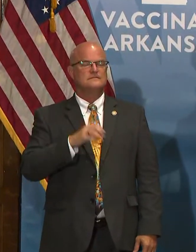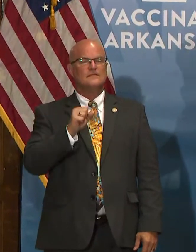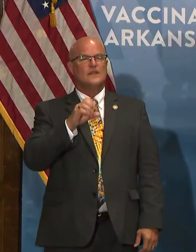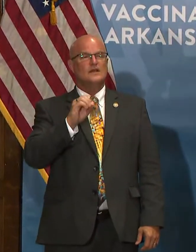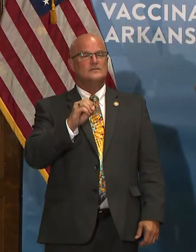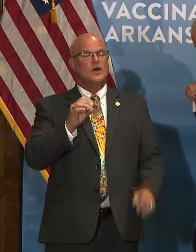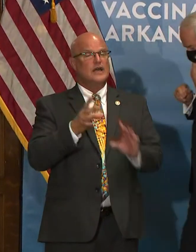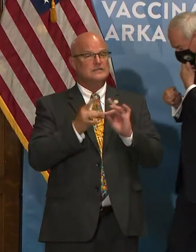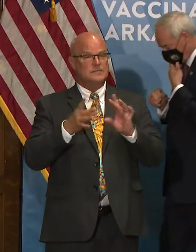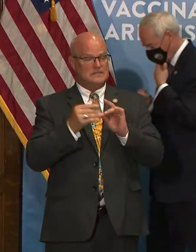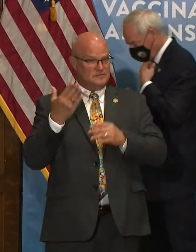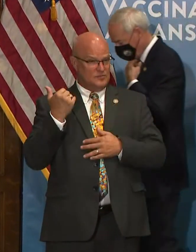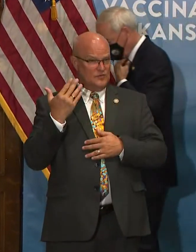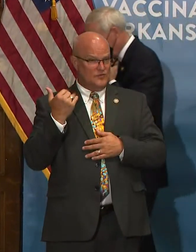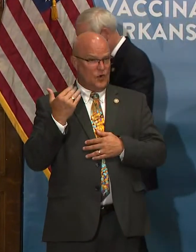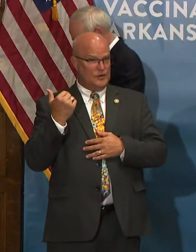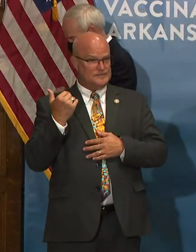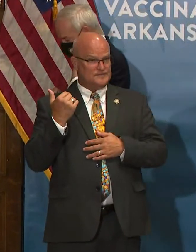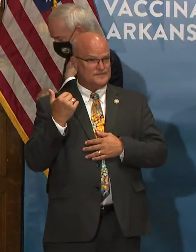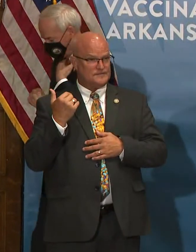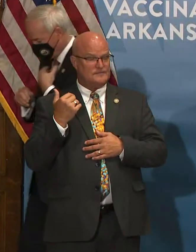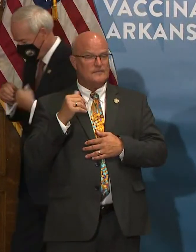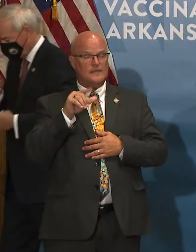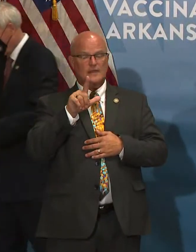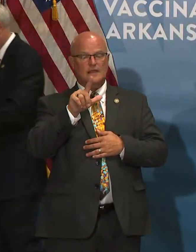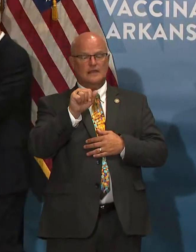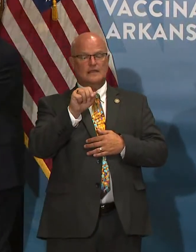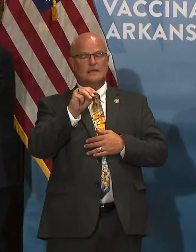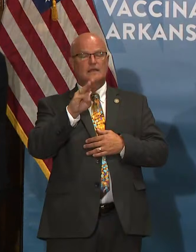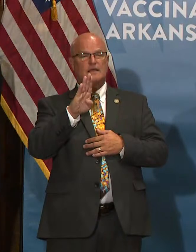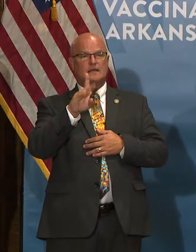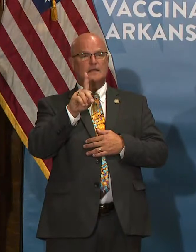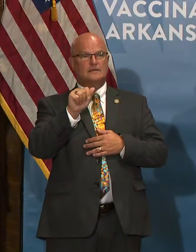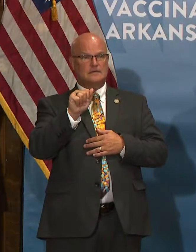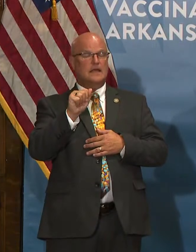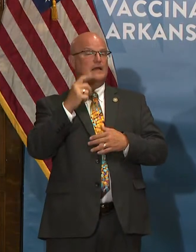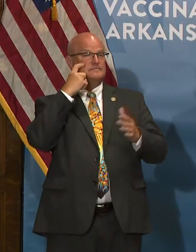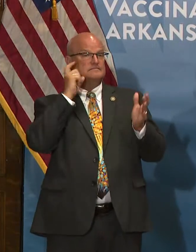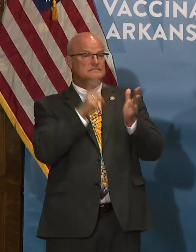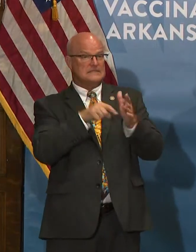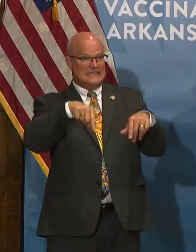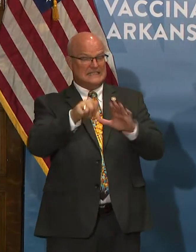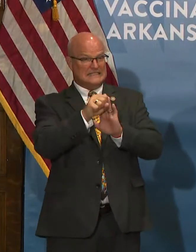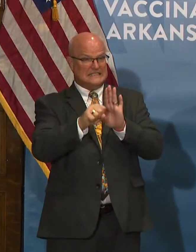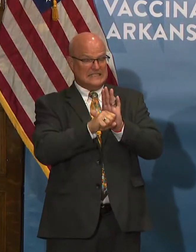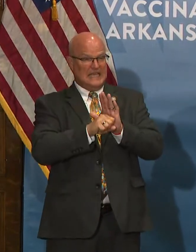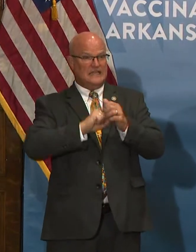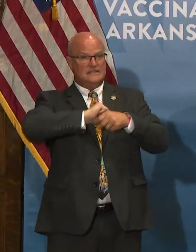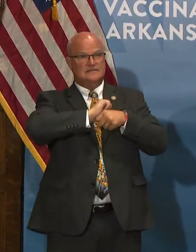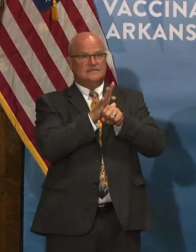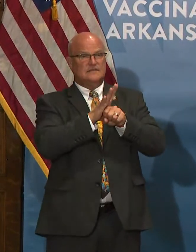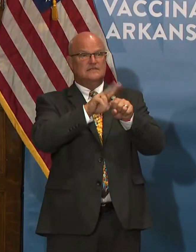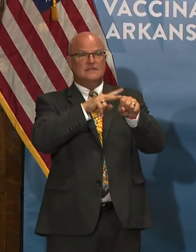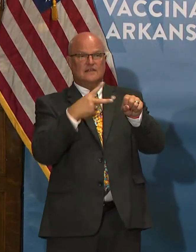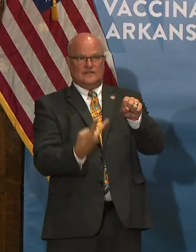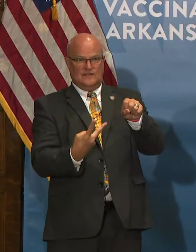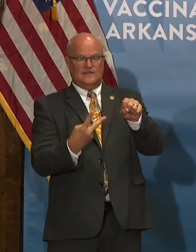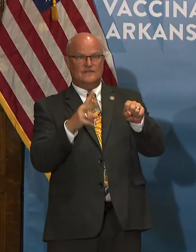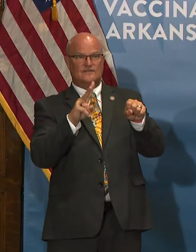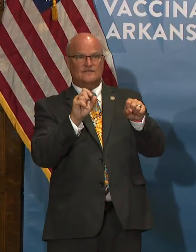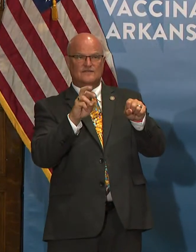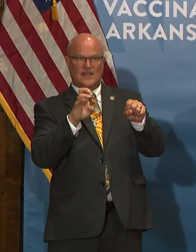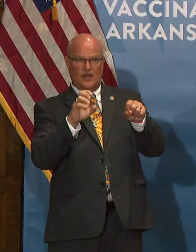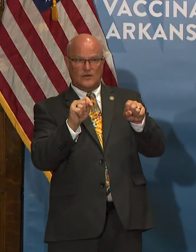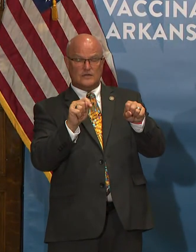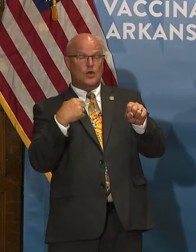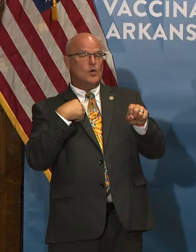So as mentioned previously, the Lambda variant has been identified here in the state. We are tracking to see if we're seeing